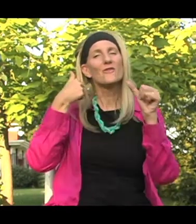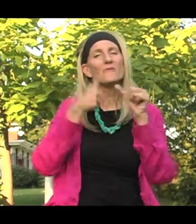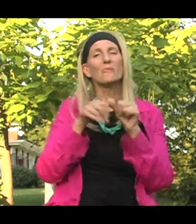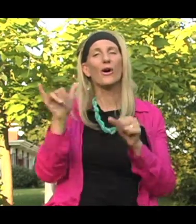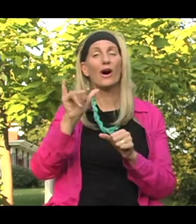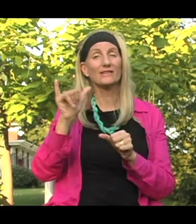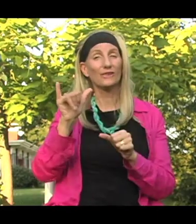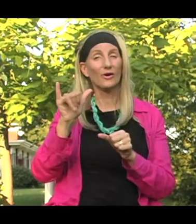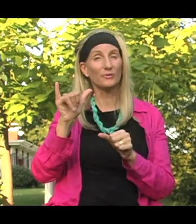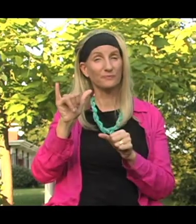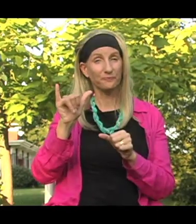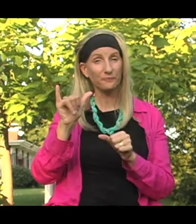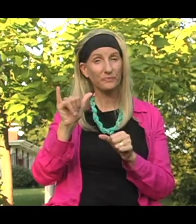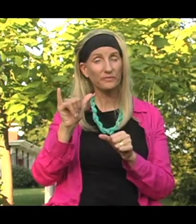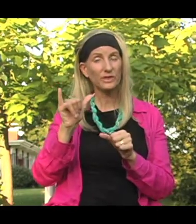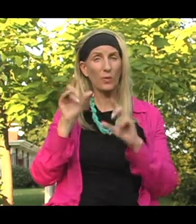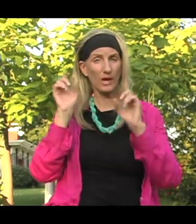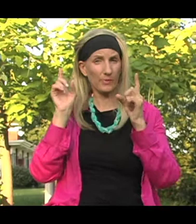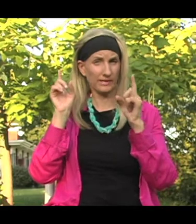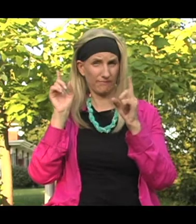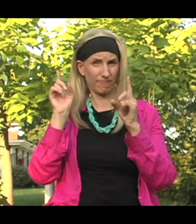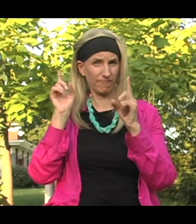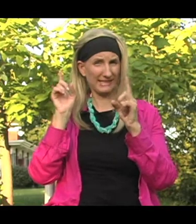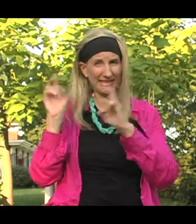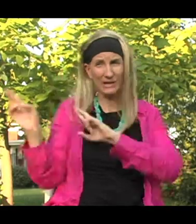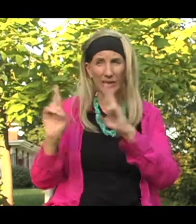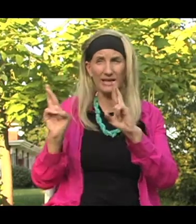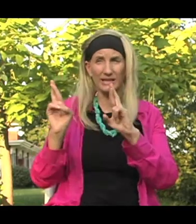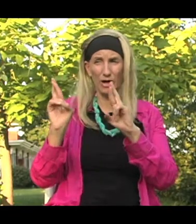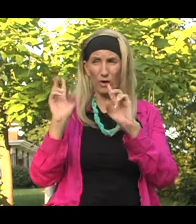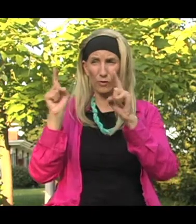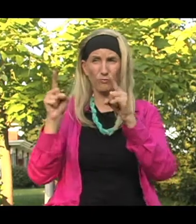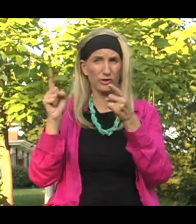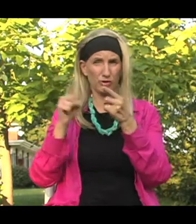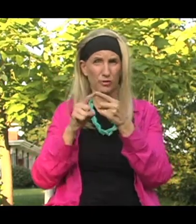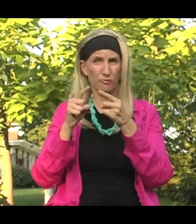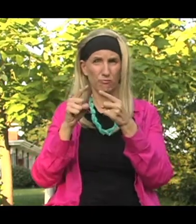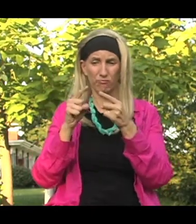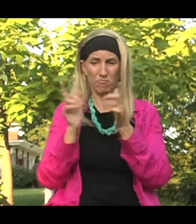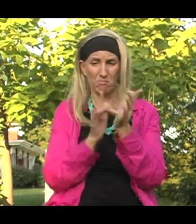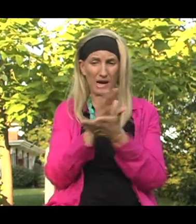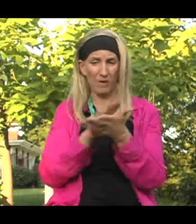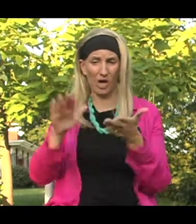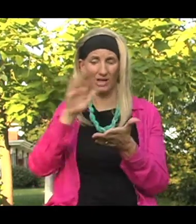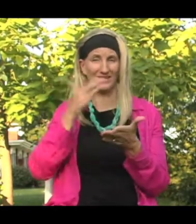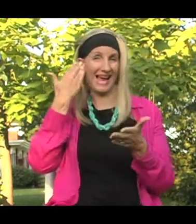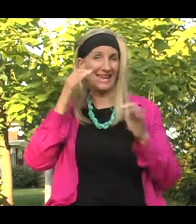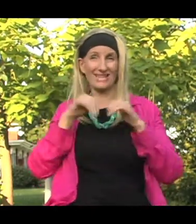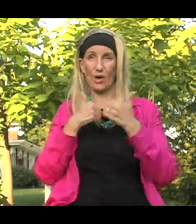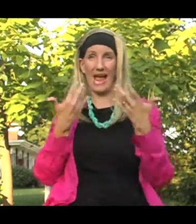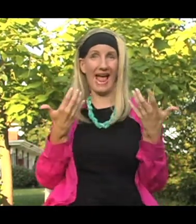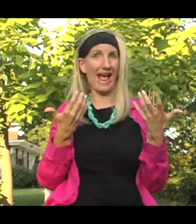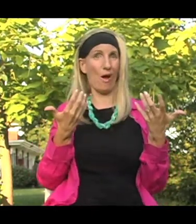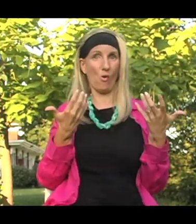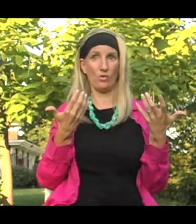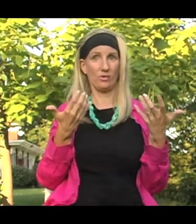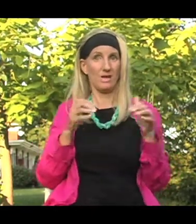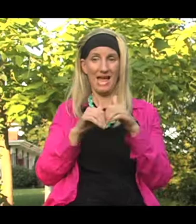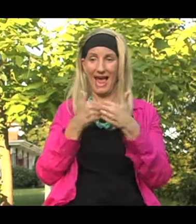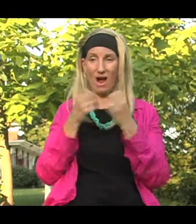remember also when I was getting ready to go to Bible college, I didn't know how. How am I